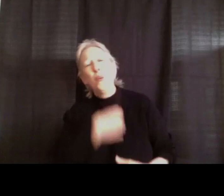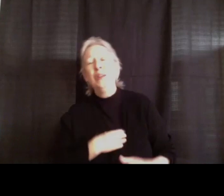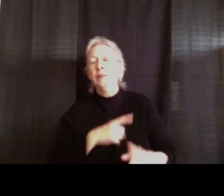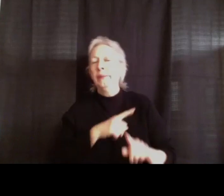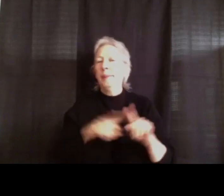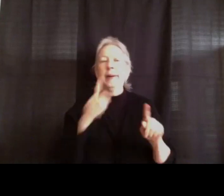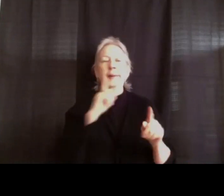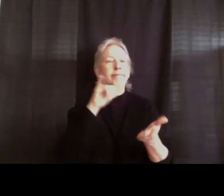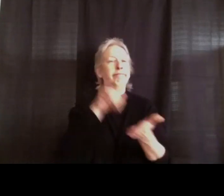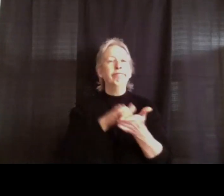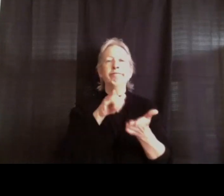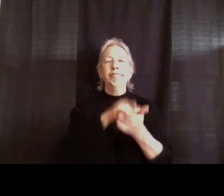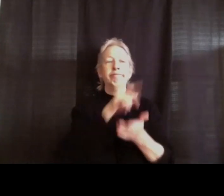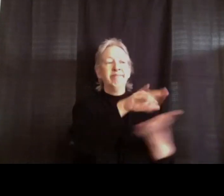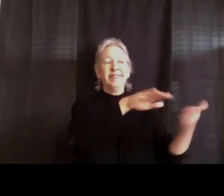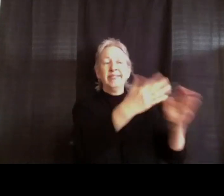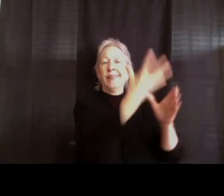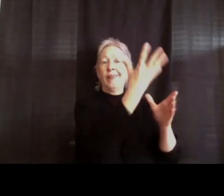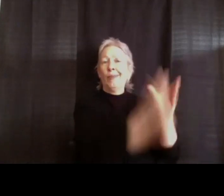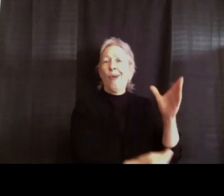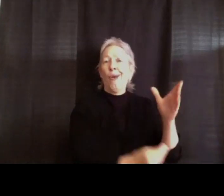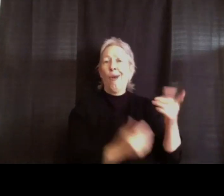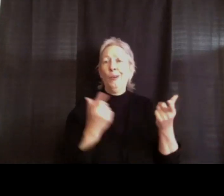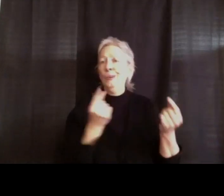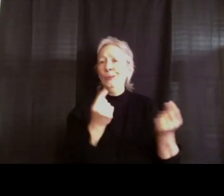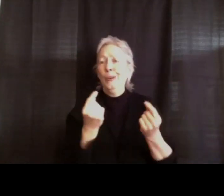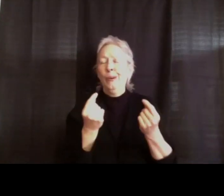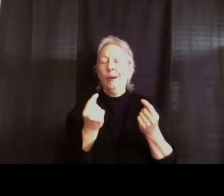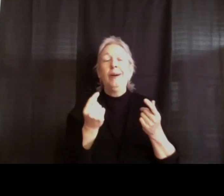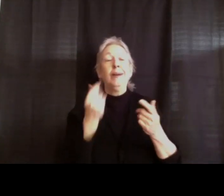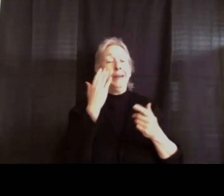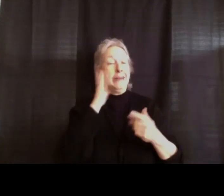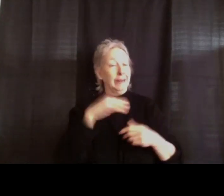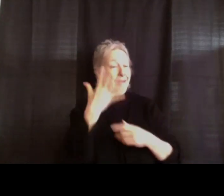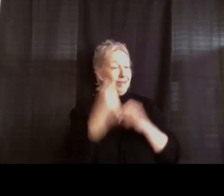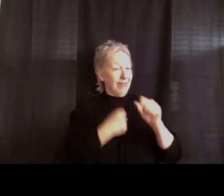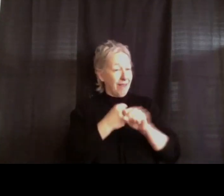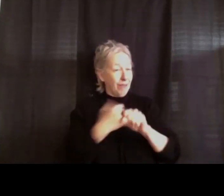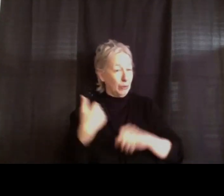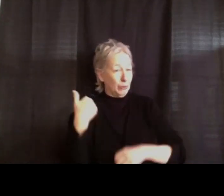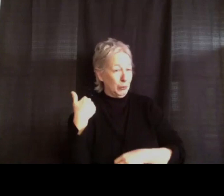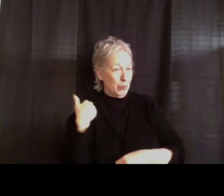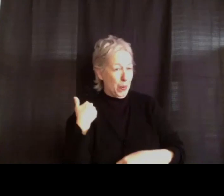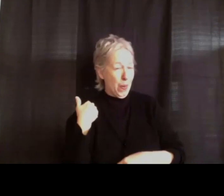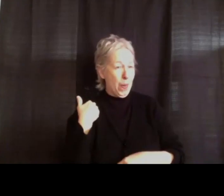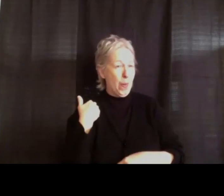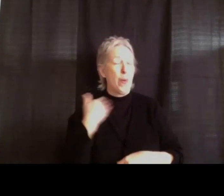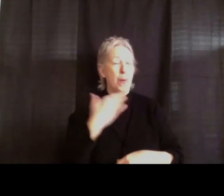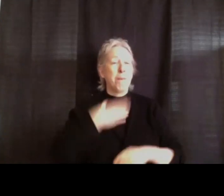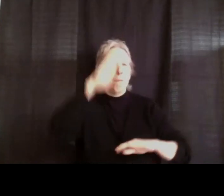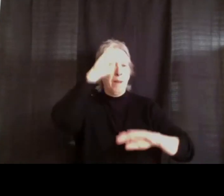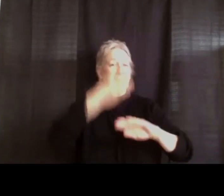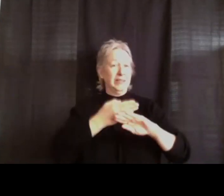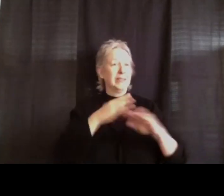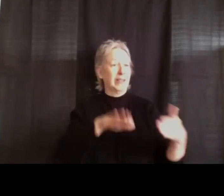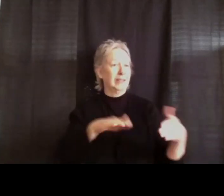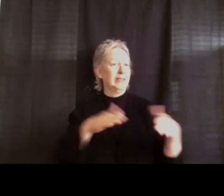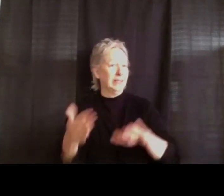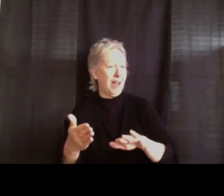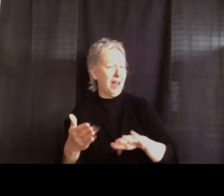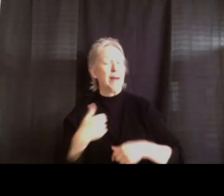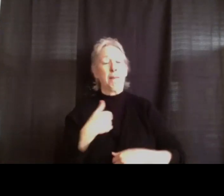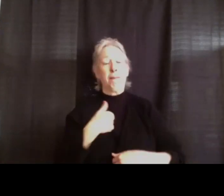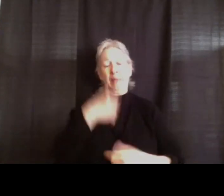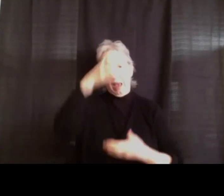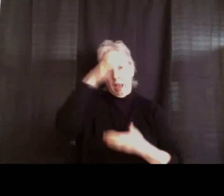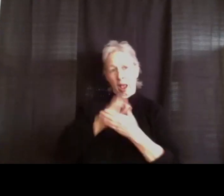death. 5 years ago, at our first counseling session after the death of our son,